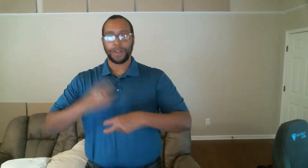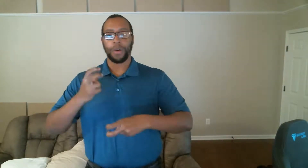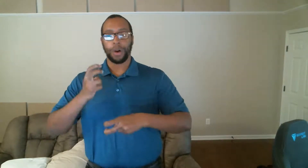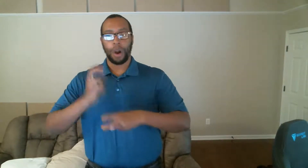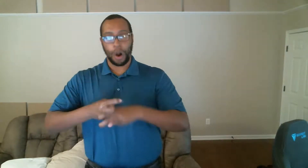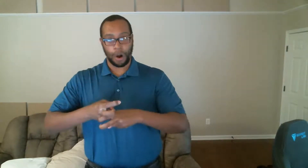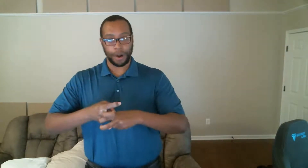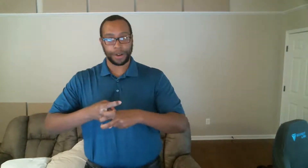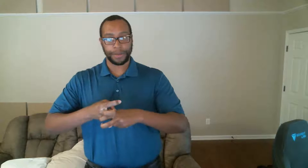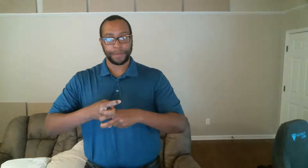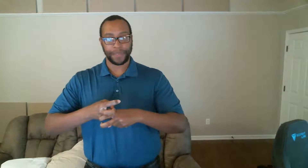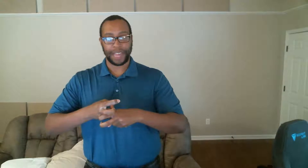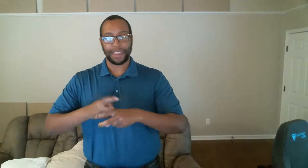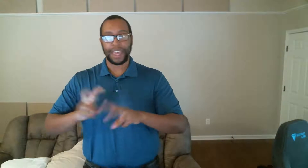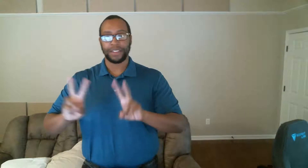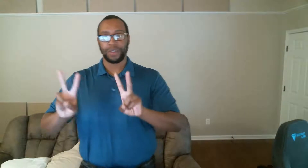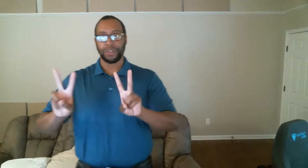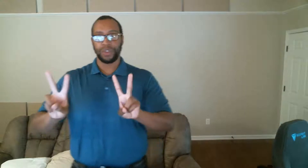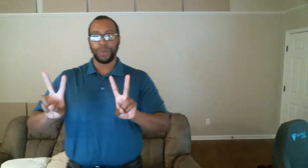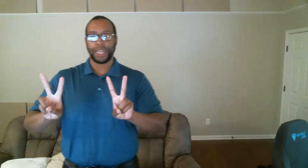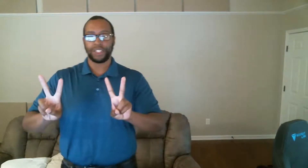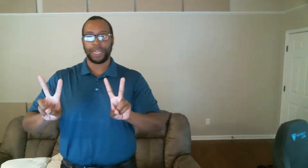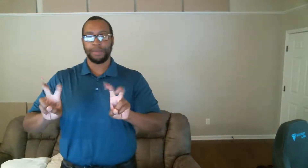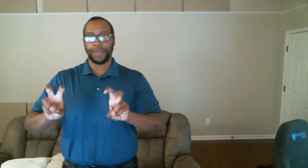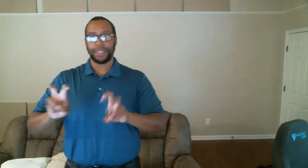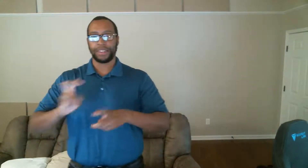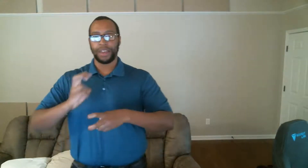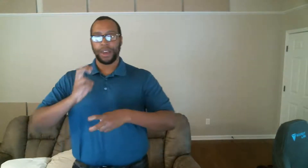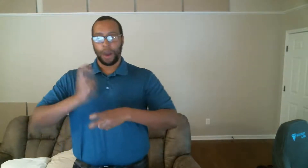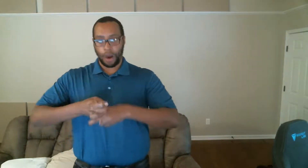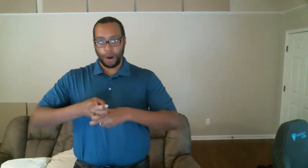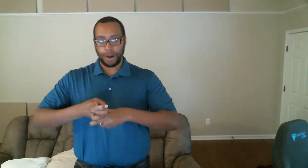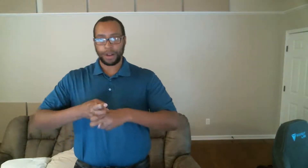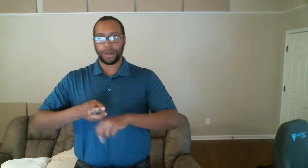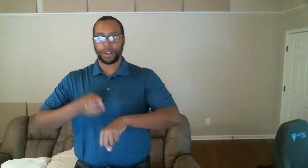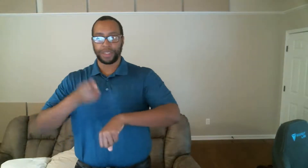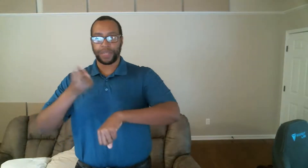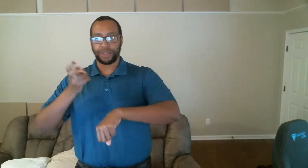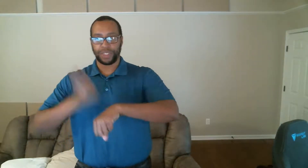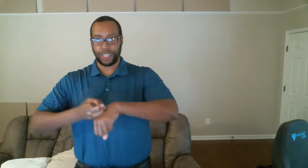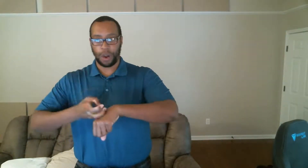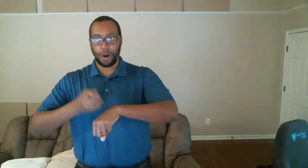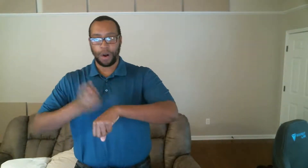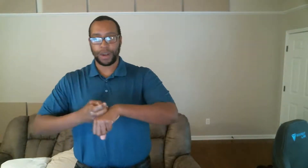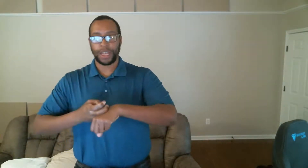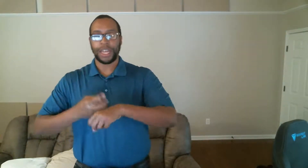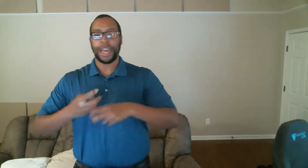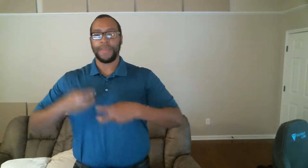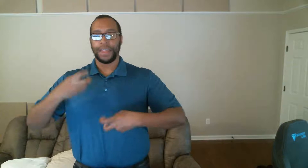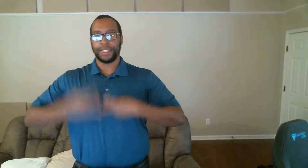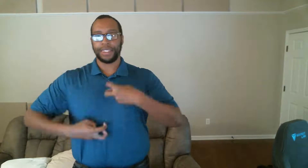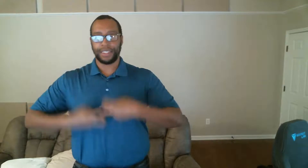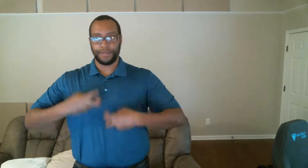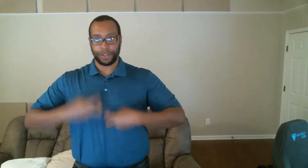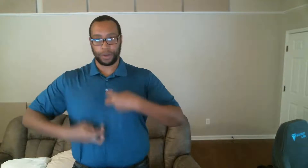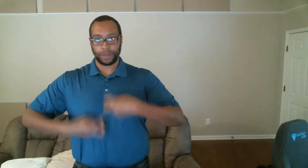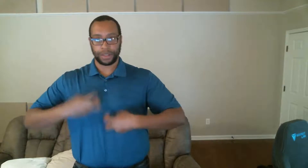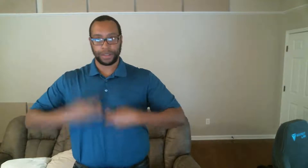or hard. Got that? So 2-hand shape bent, hard, or sometimes you'll see hard, and then difficult.